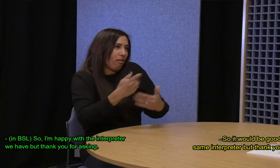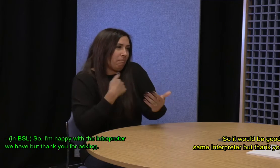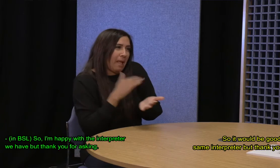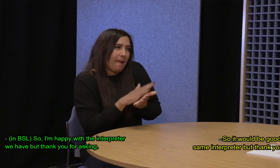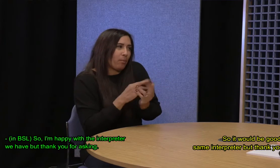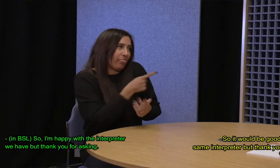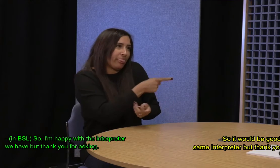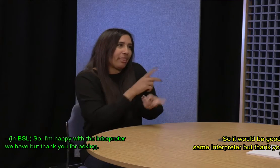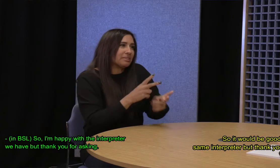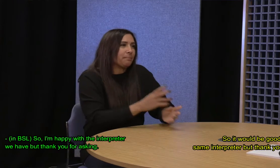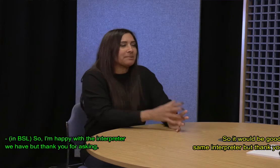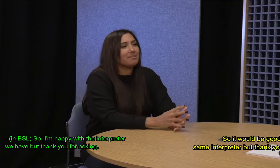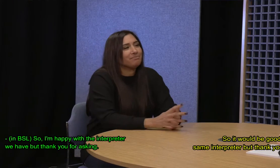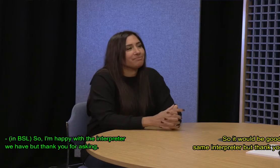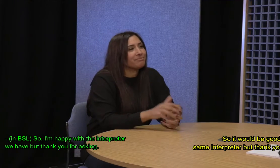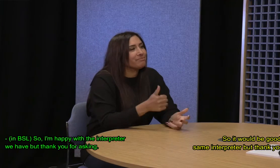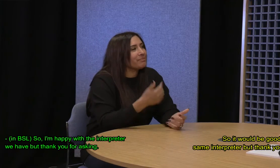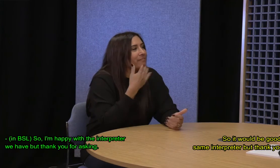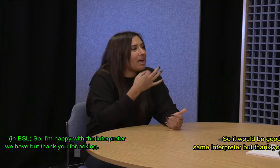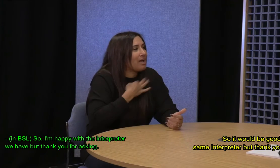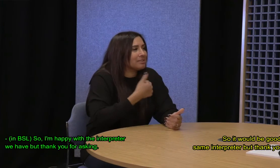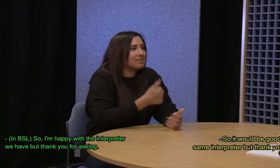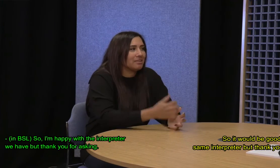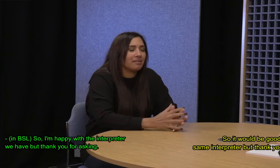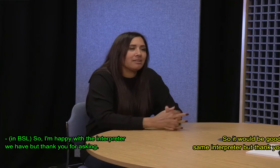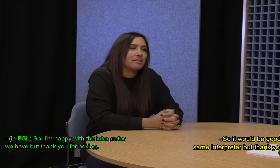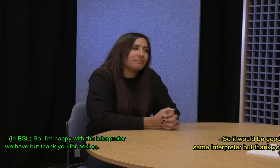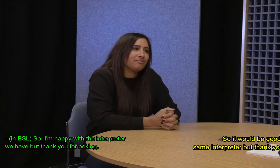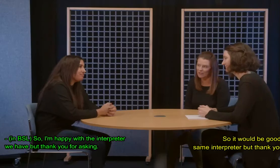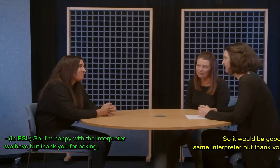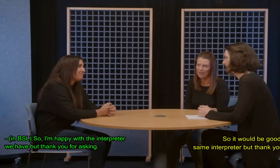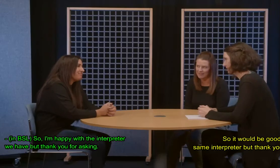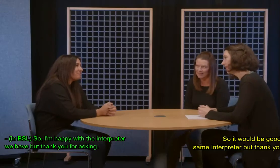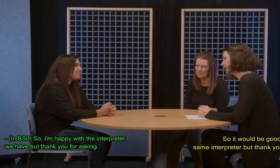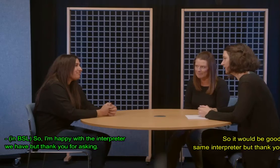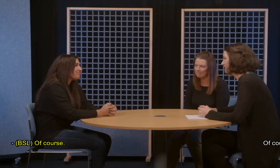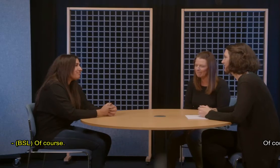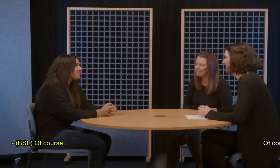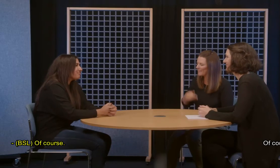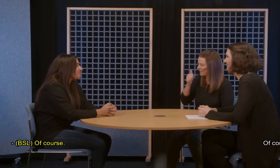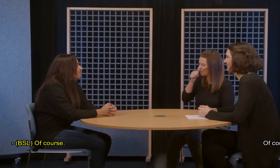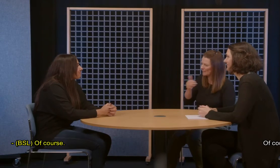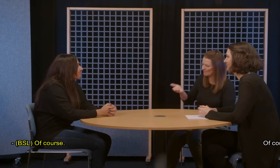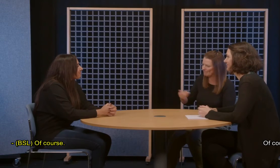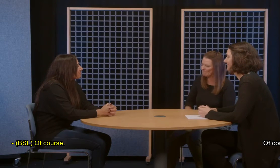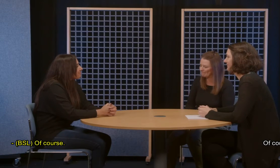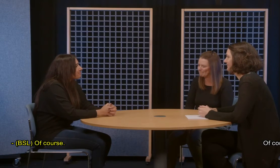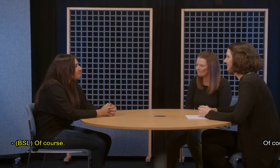and that means they know the context. So it would be good to have the same interpreter, but thank you for asking. Of course.